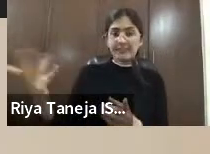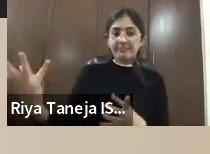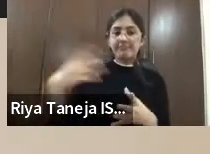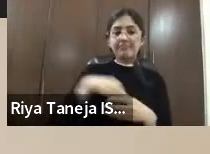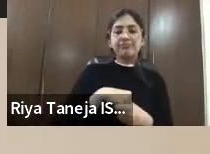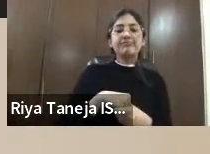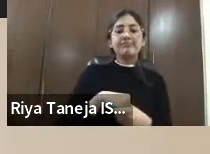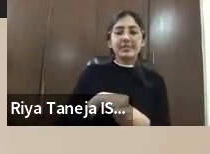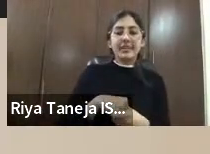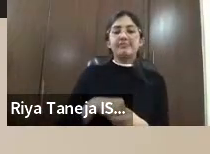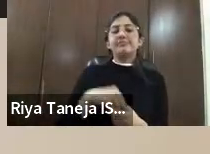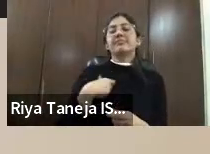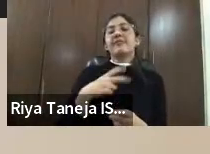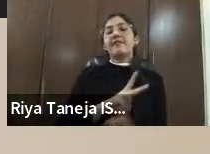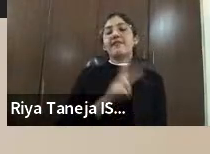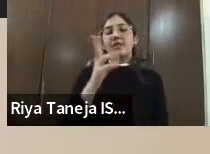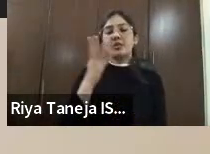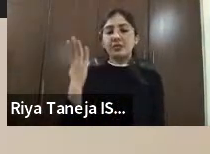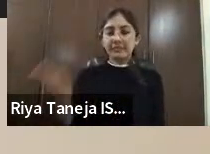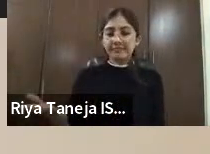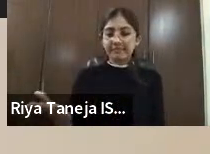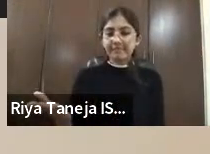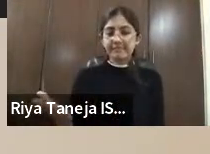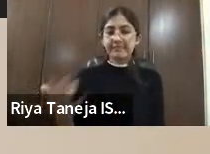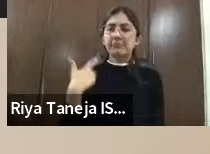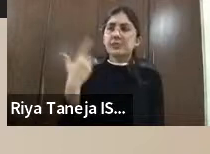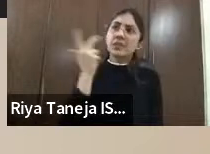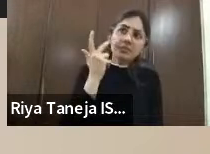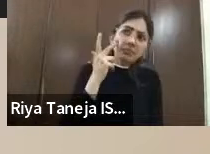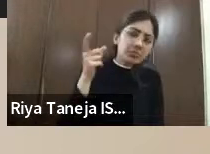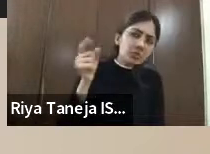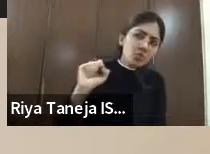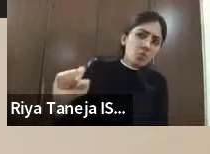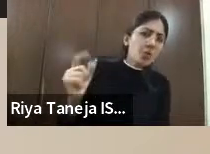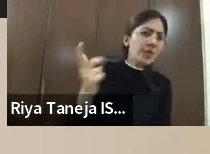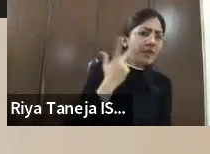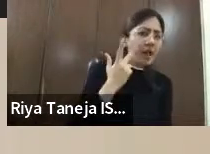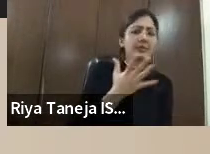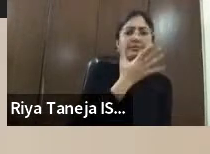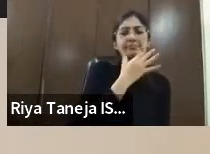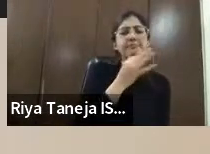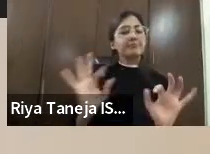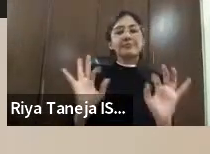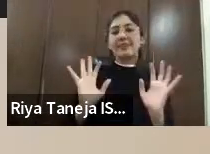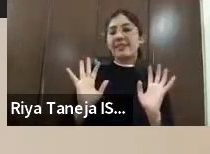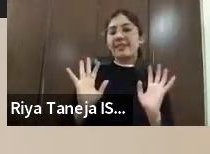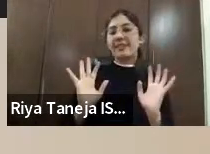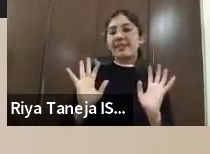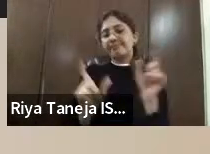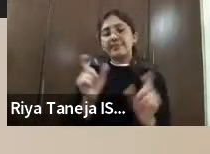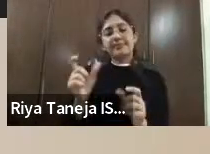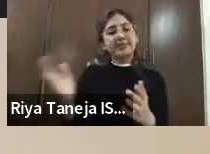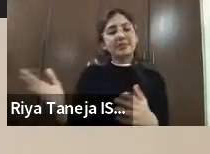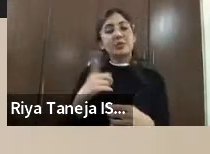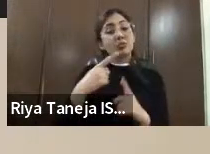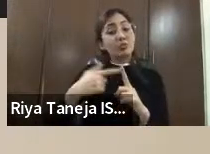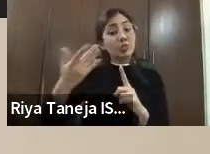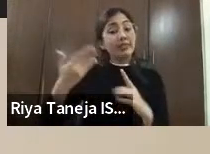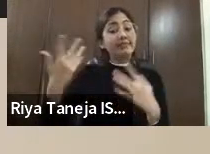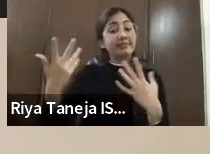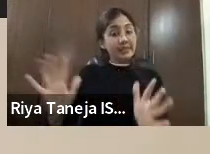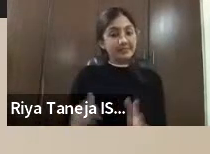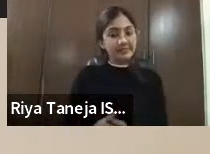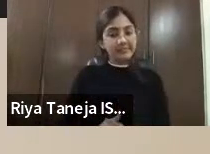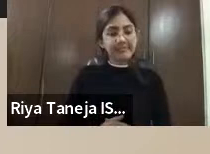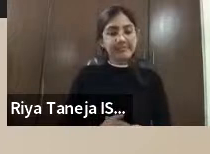to treasure them and see the value of these people who are trained in these kind